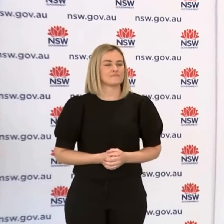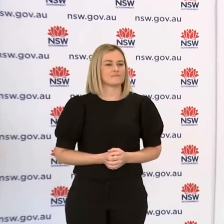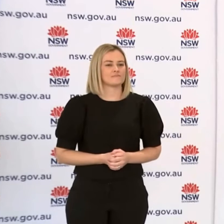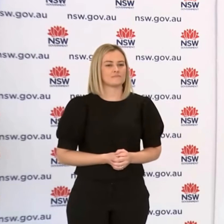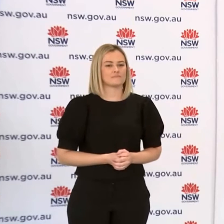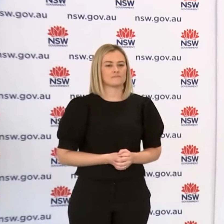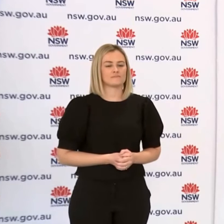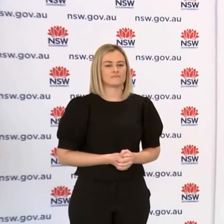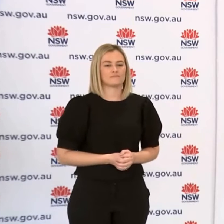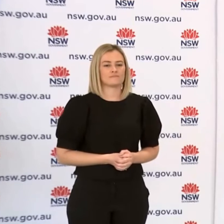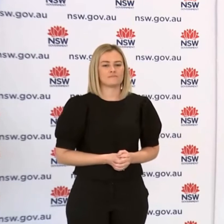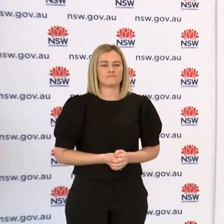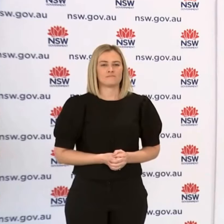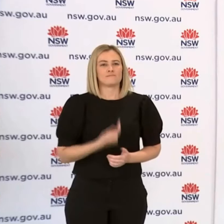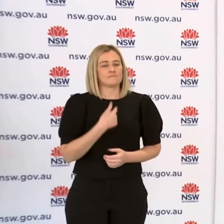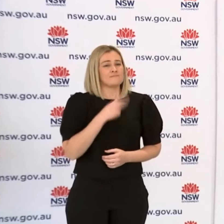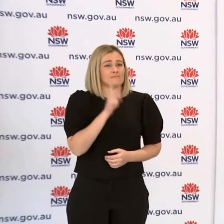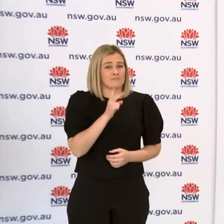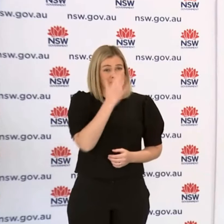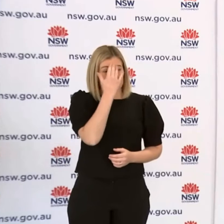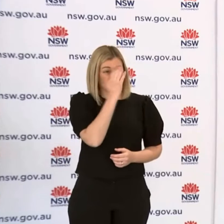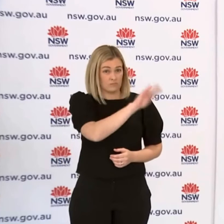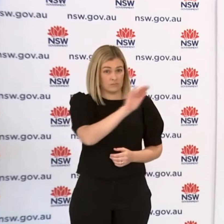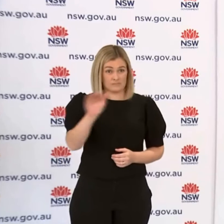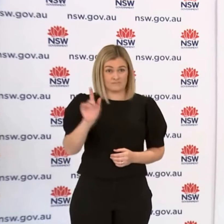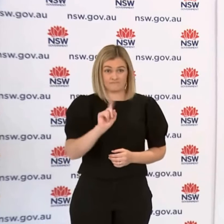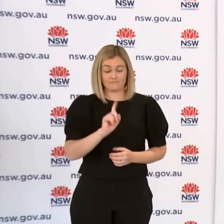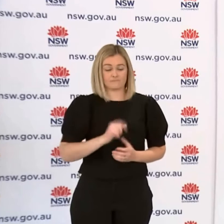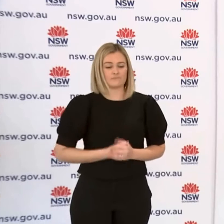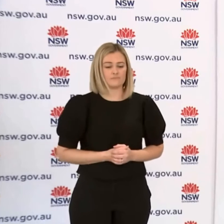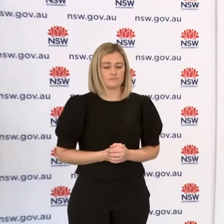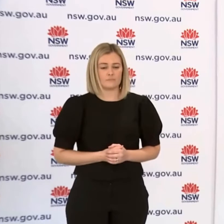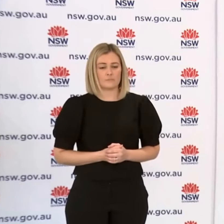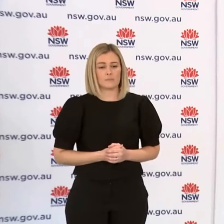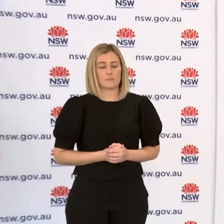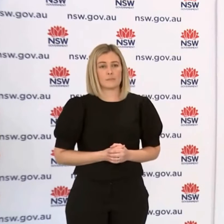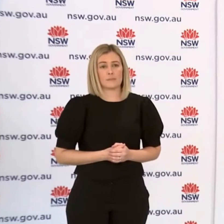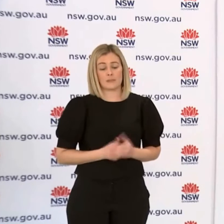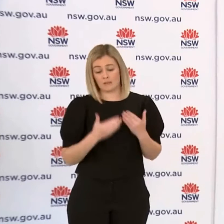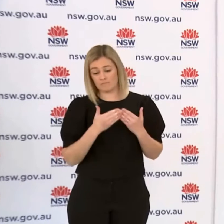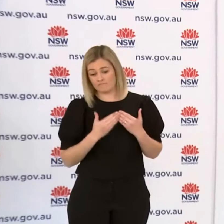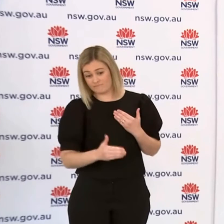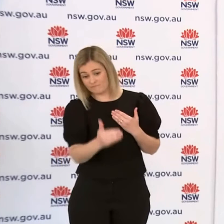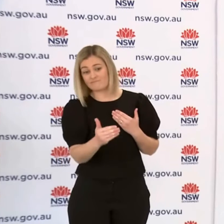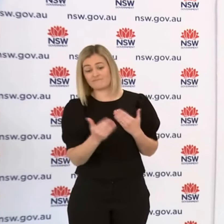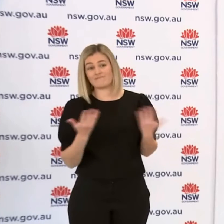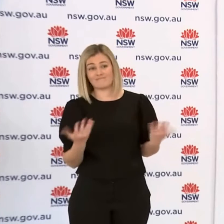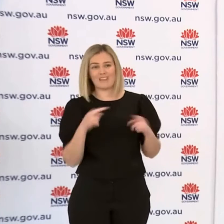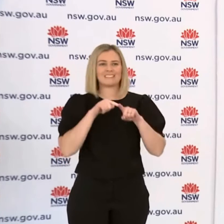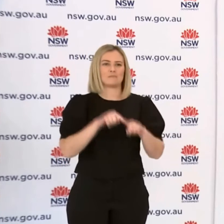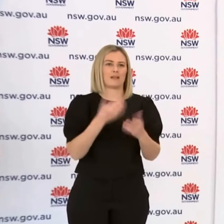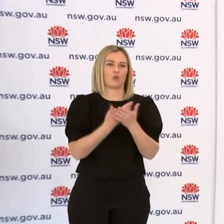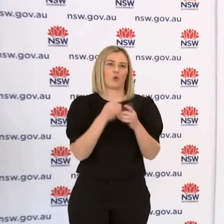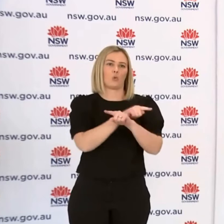also just want to stress that where we go in this situation is in the hands of the community.